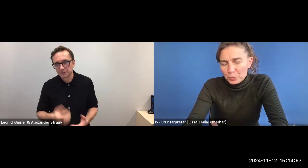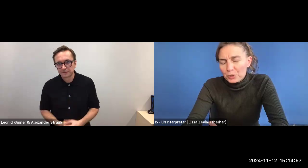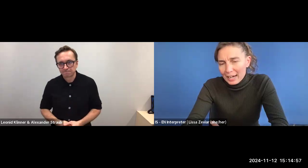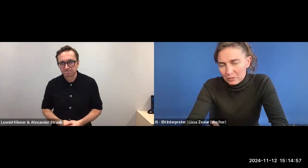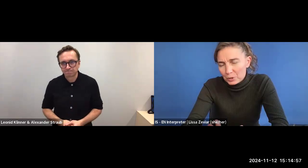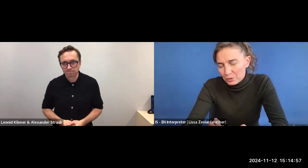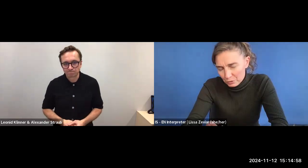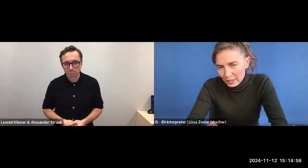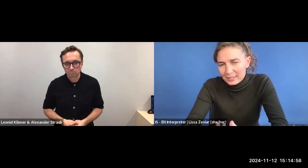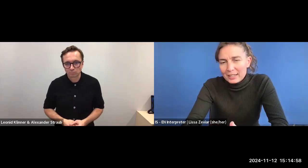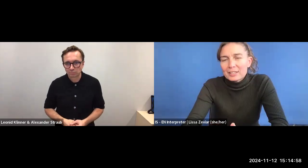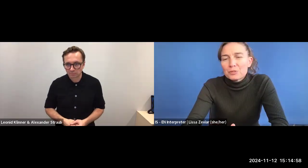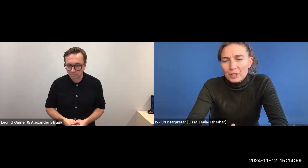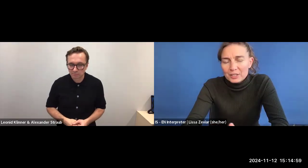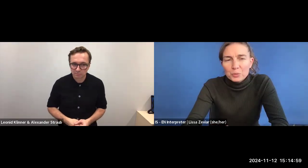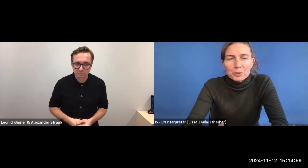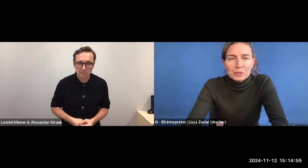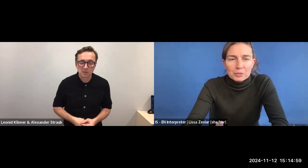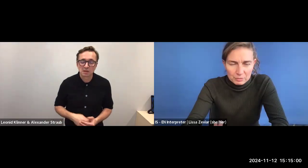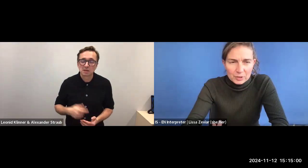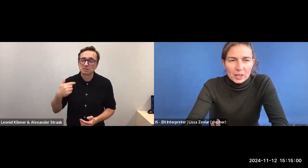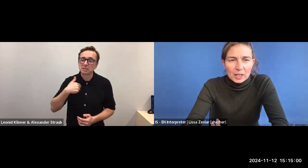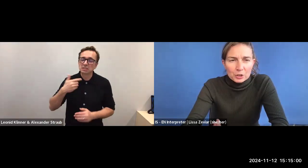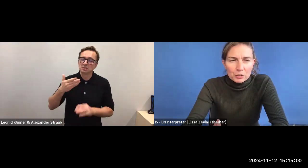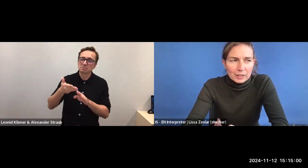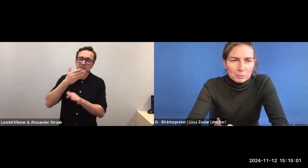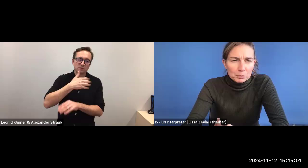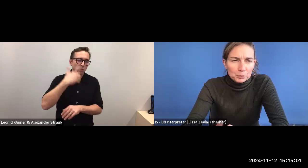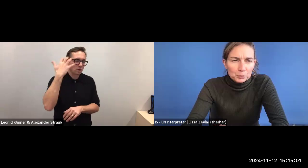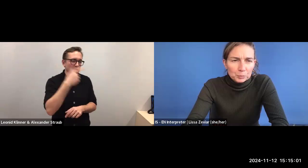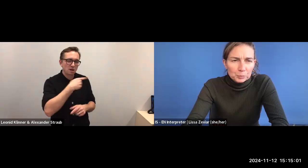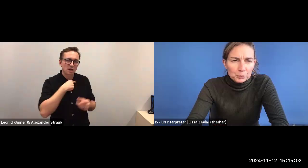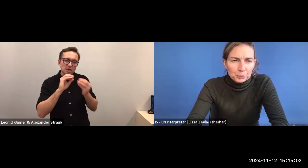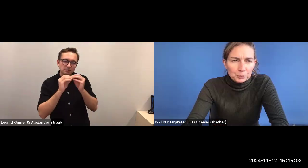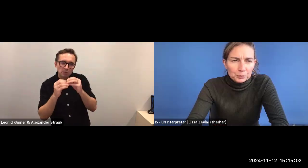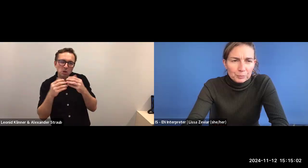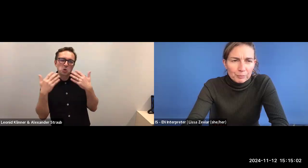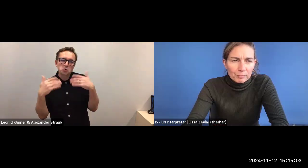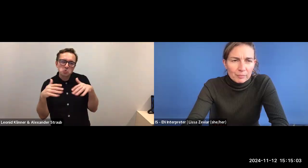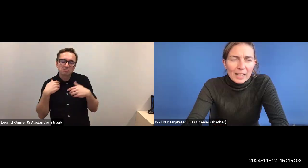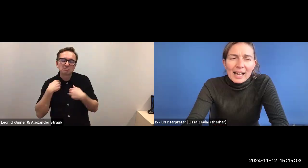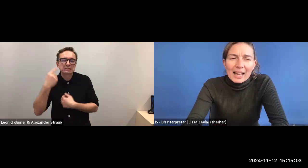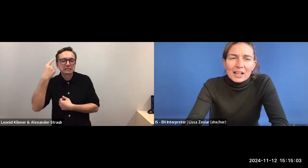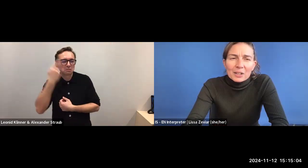was the greens were right and red were incorrect.